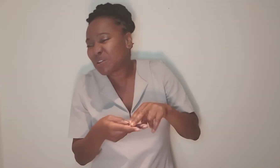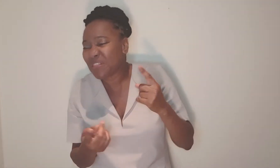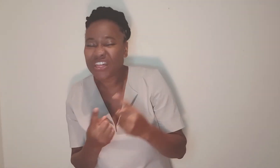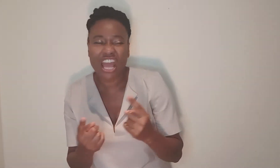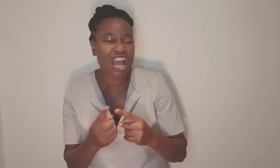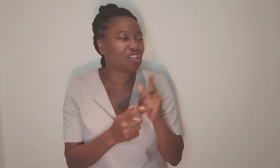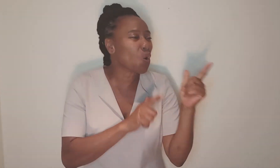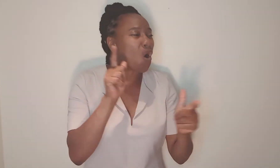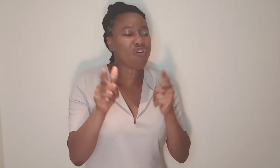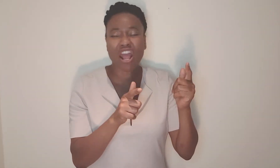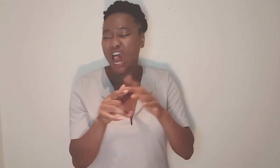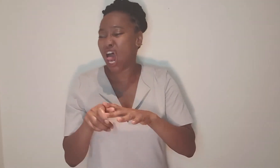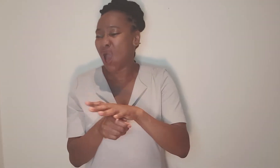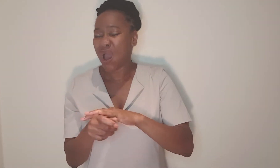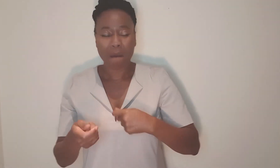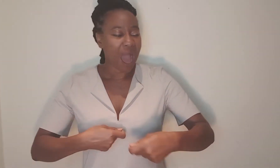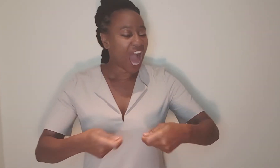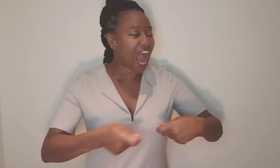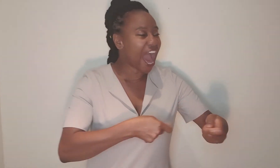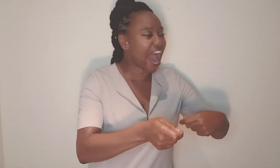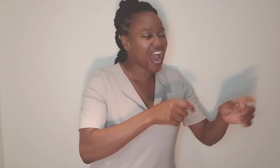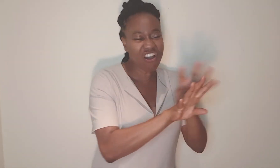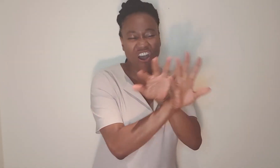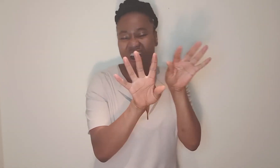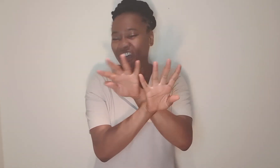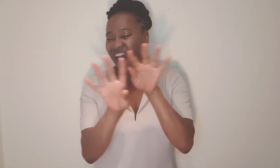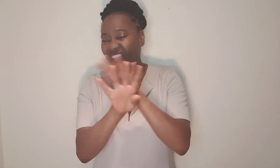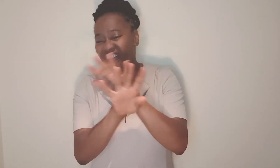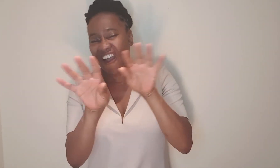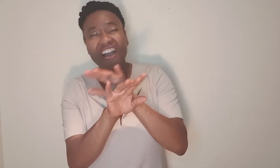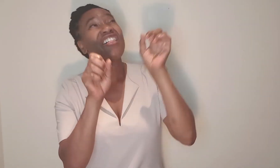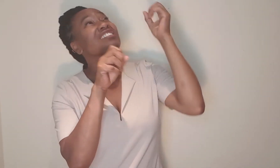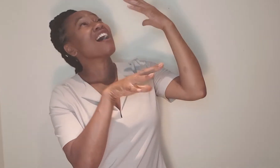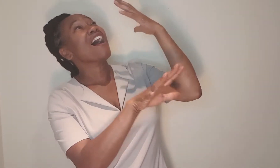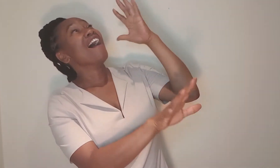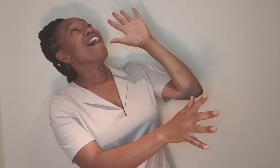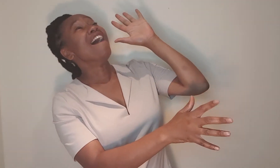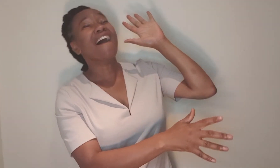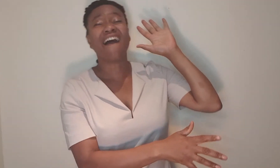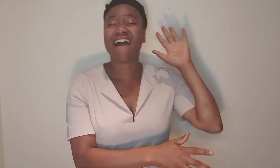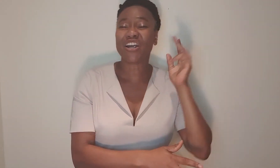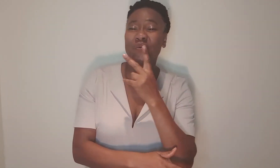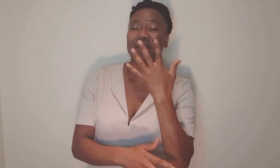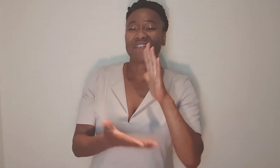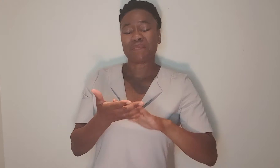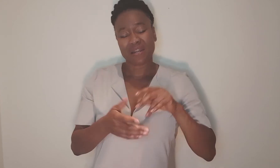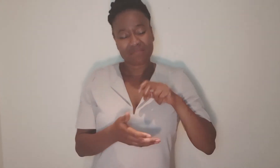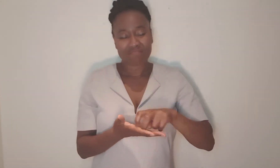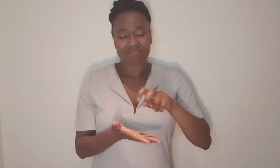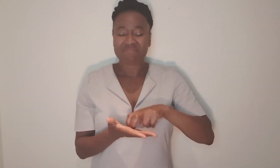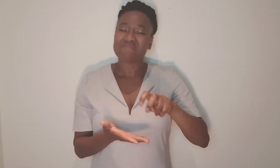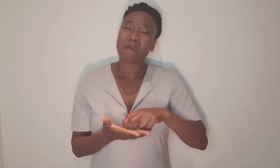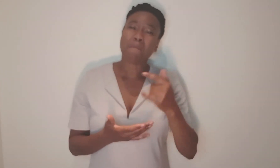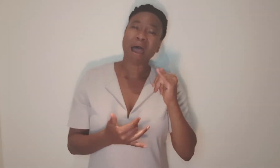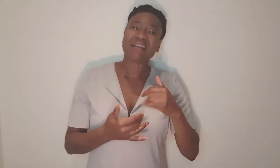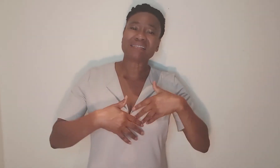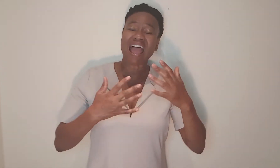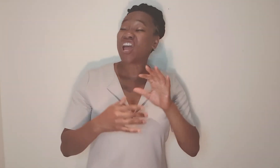right down to the sun in splendour. Walking it in 25 minutes on a bad day with nobody on the way to stop and natter with. Or the tourists